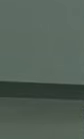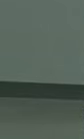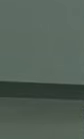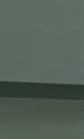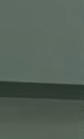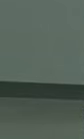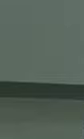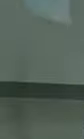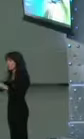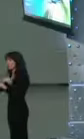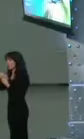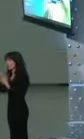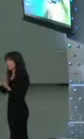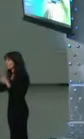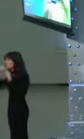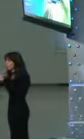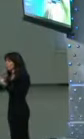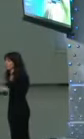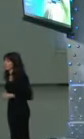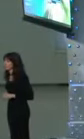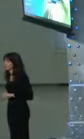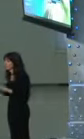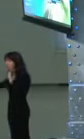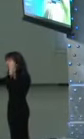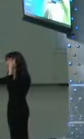Carlo, the floor is yours.